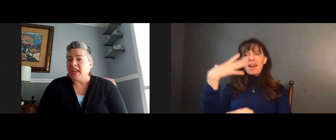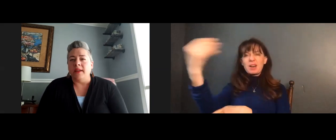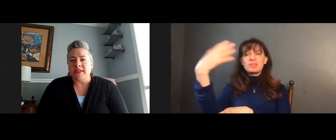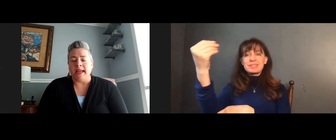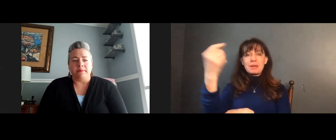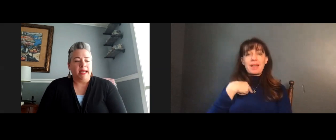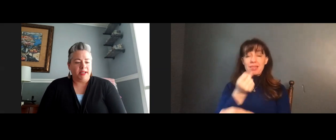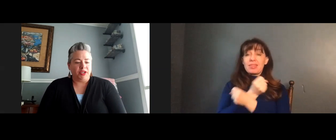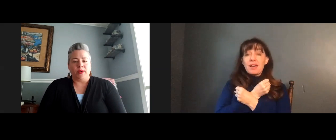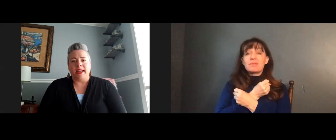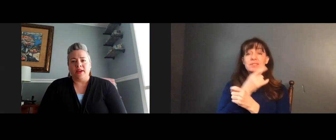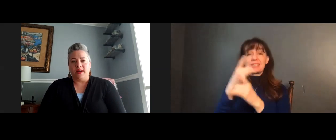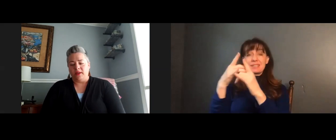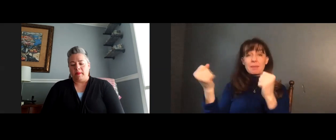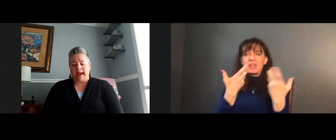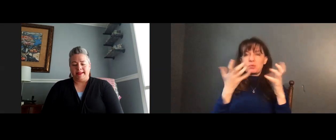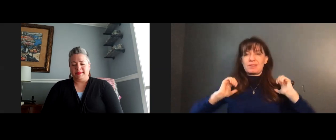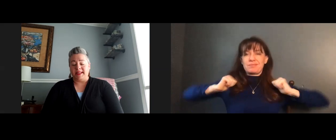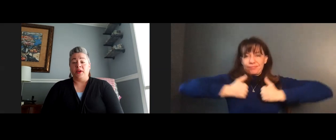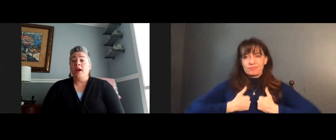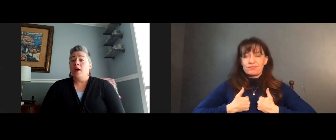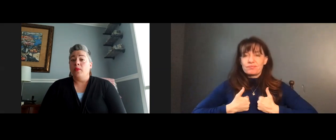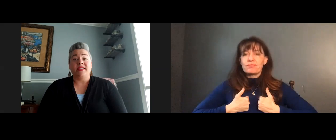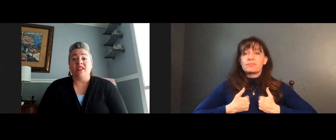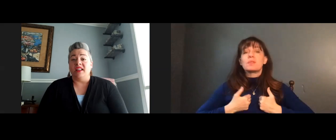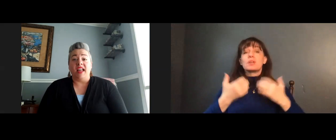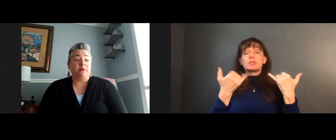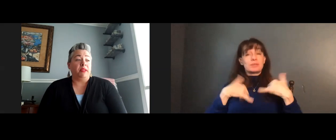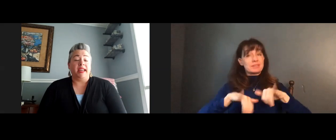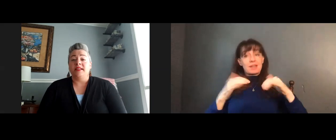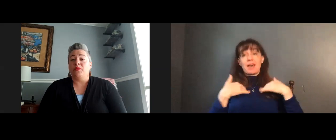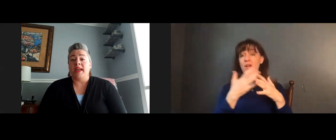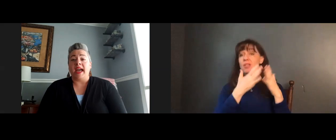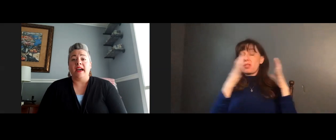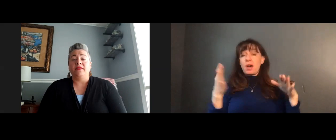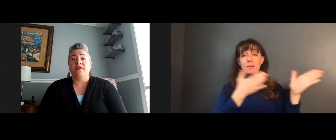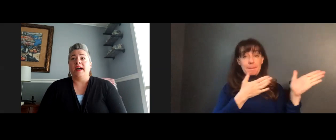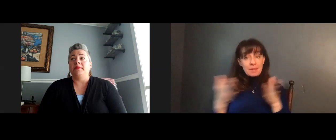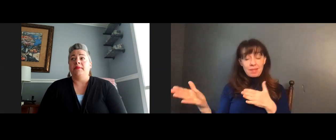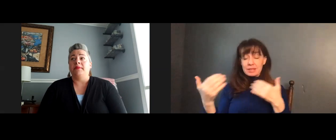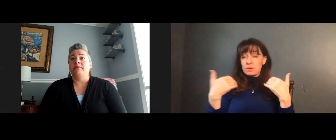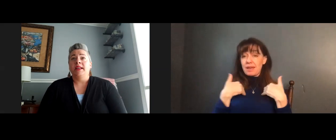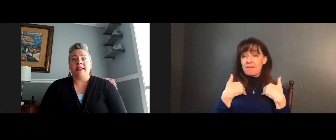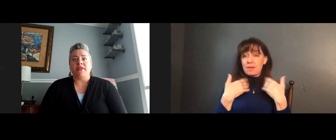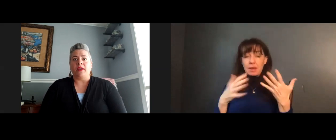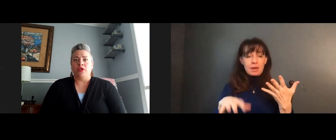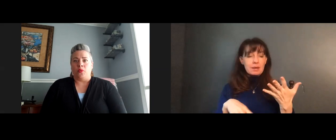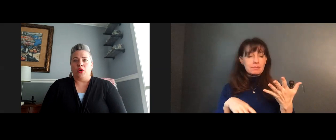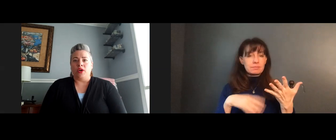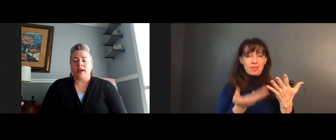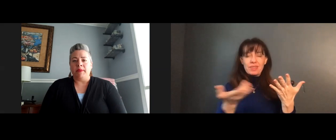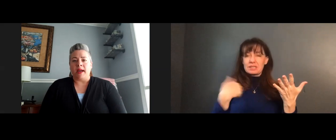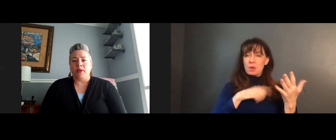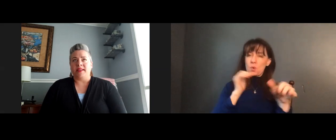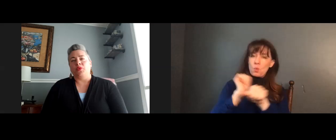which i love to camp i just don't want to carry it all to my back so we still got a lot of plans we have uh stuff that you know